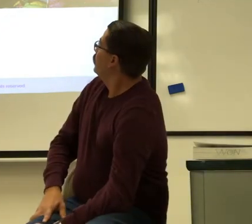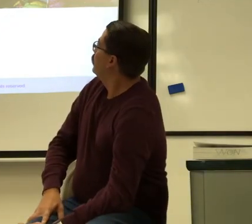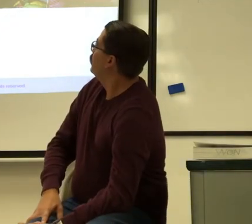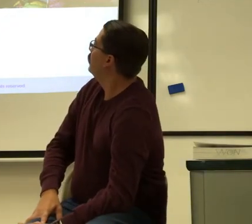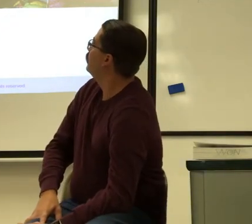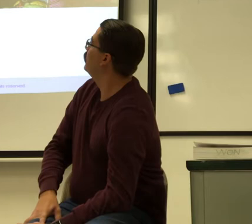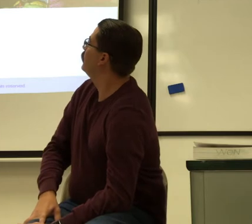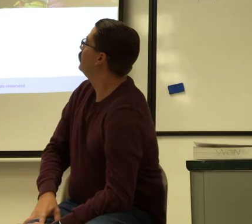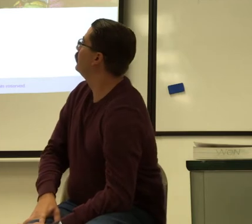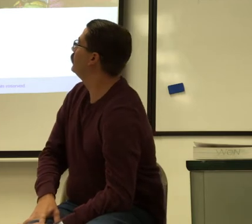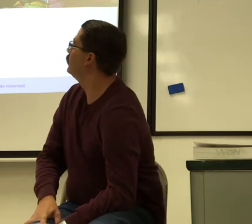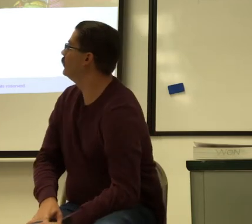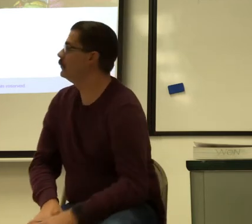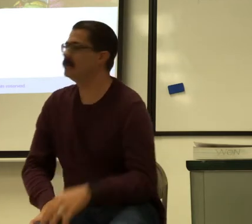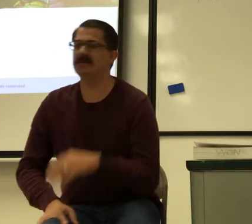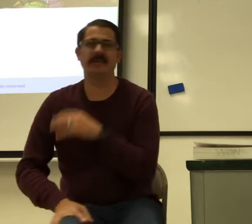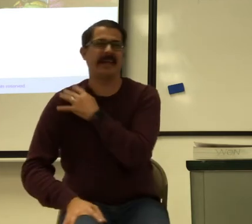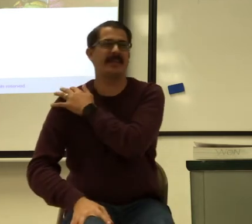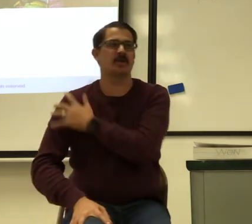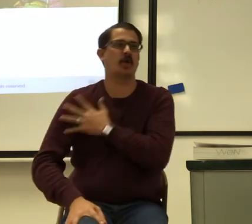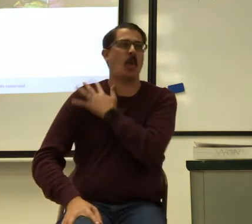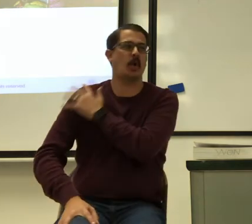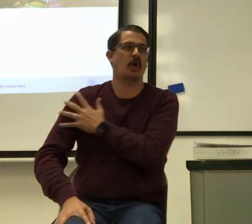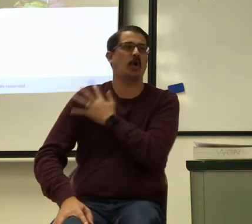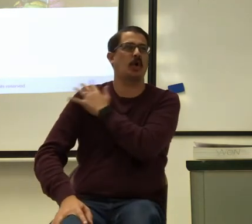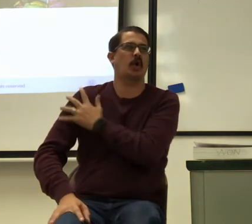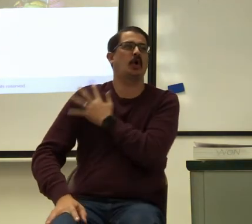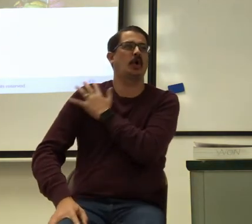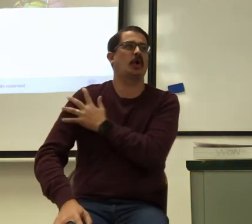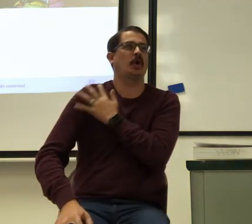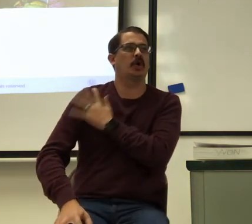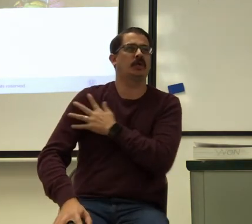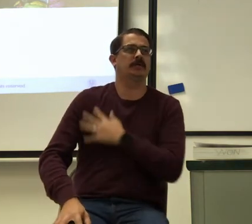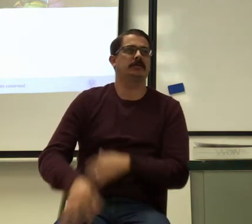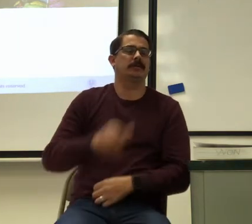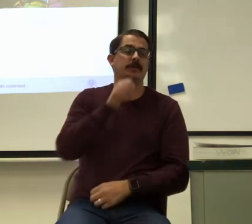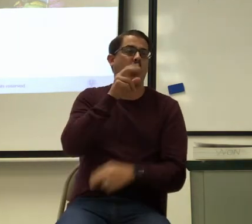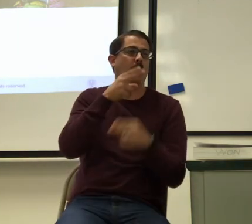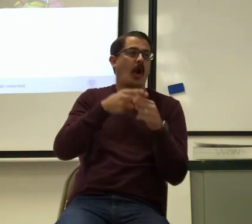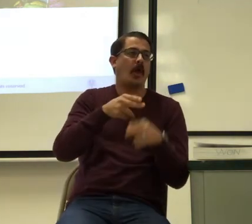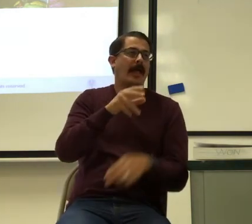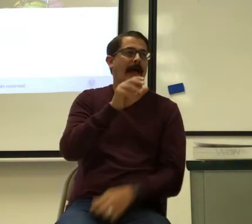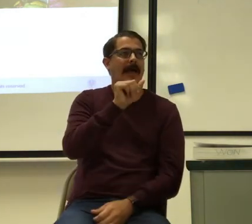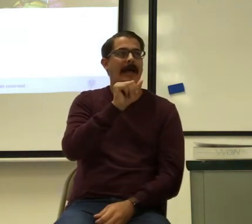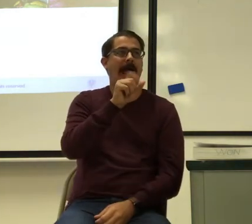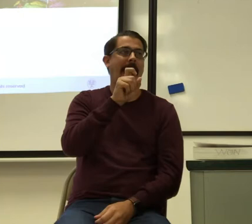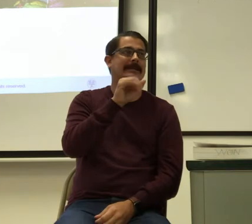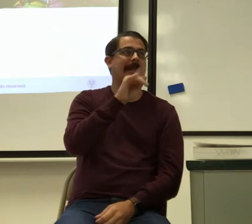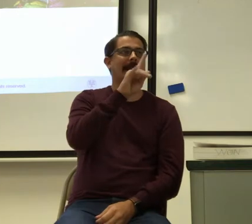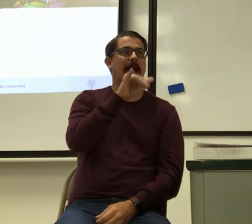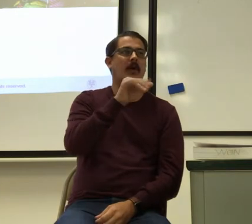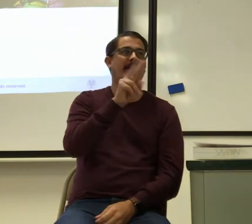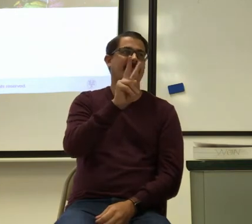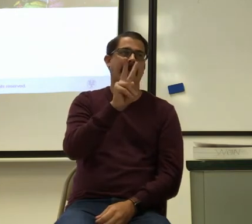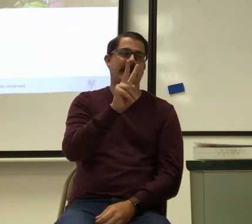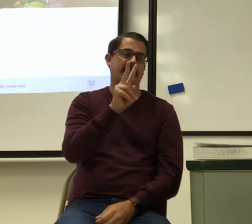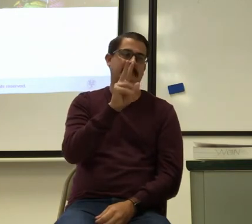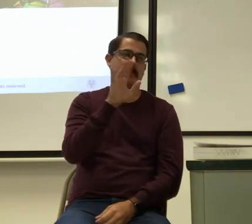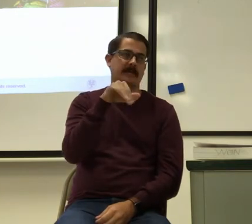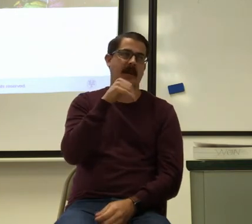So we're basically in the shoulder region. Just don't call this axillary vein, it's a common mistake.